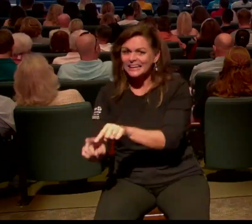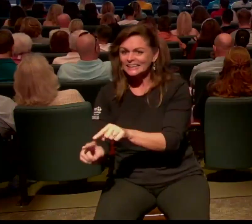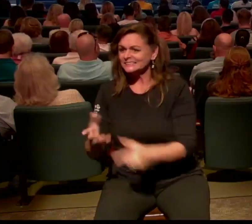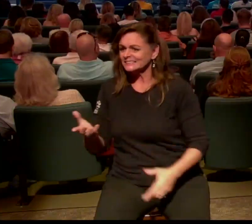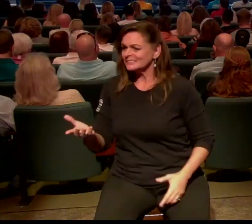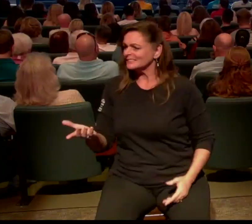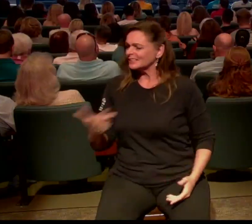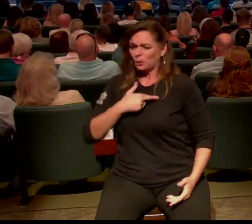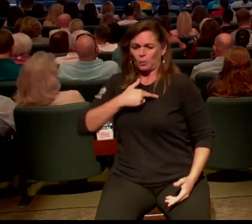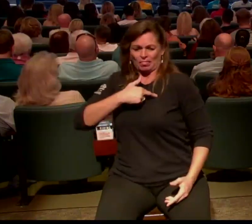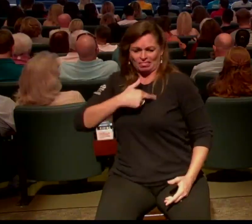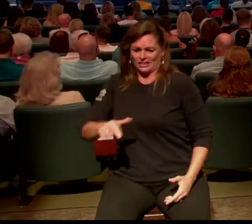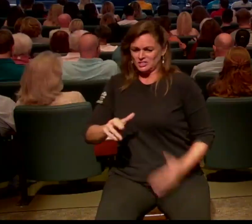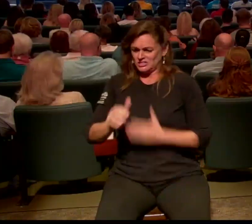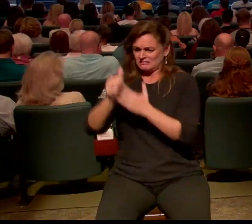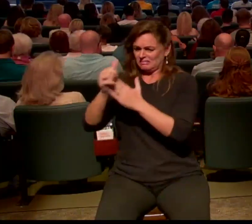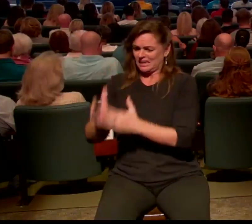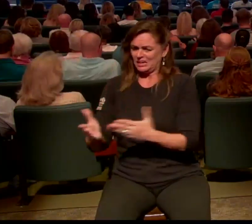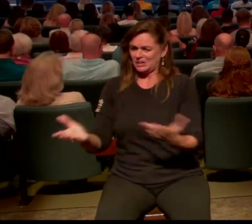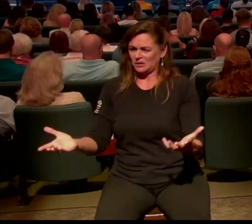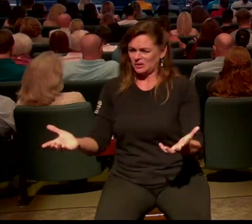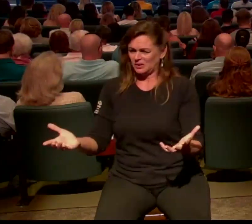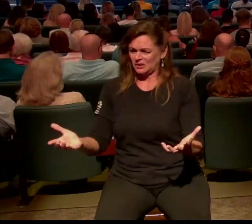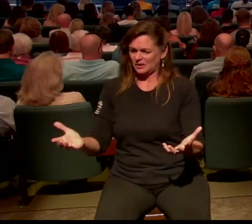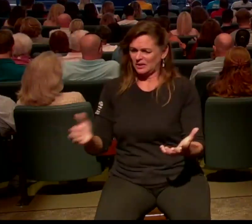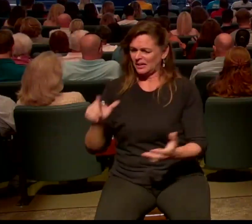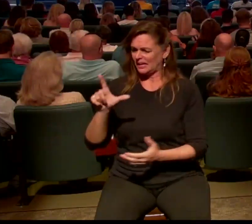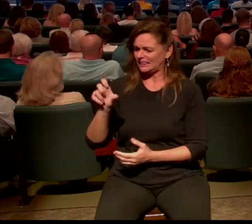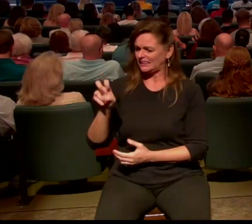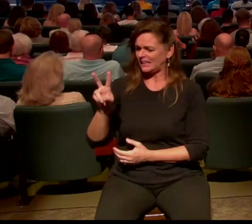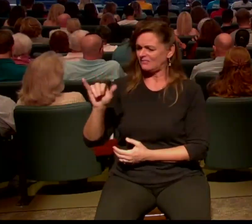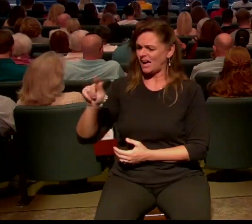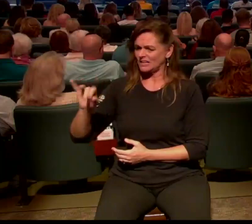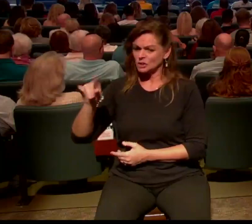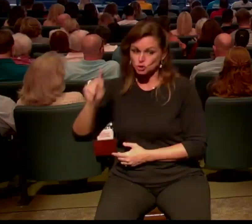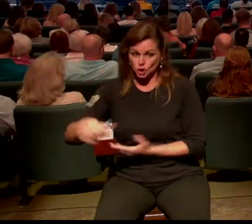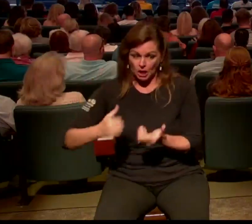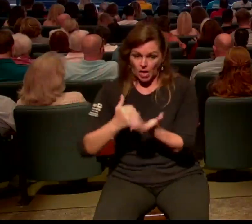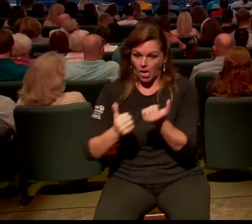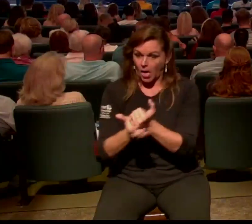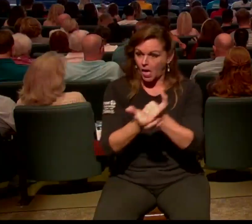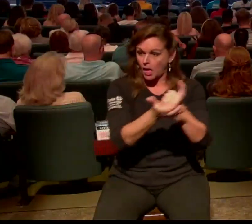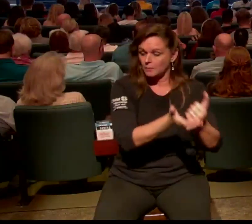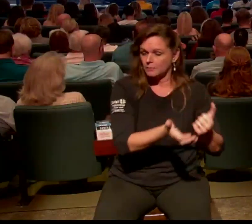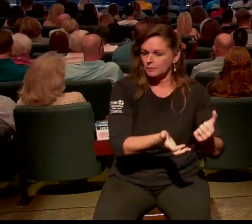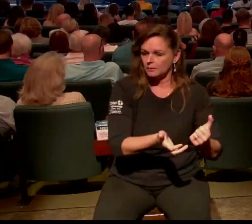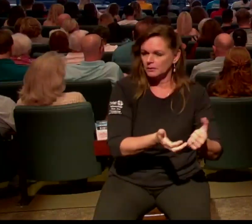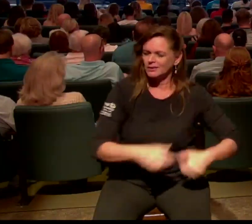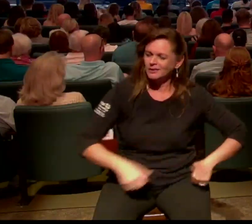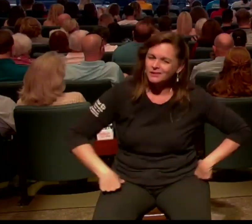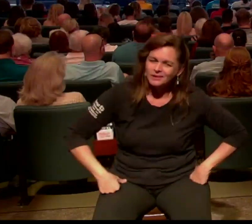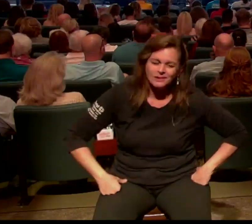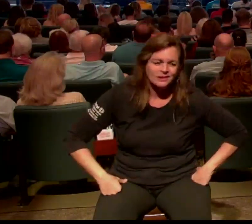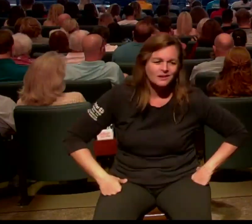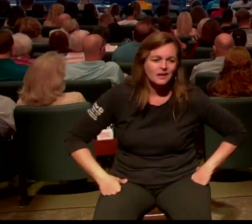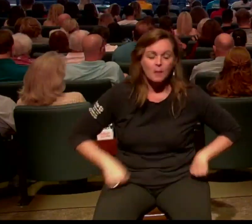over on the other side and they kept walking. But I'll bet you as they walked,